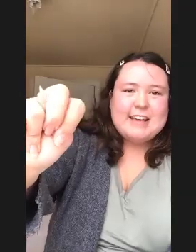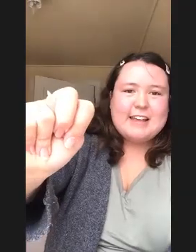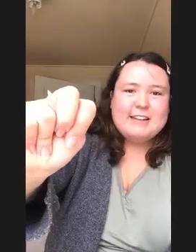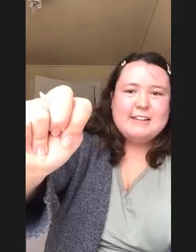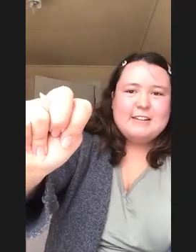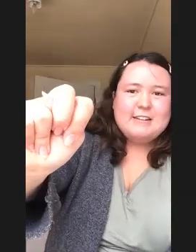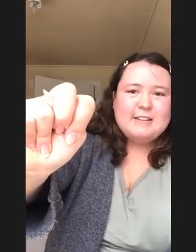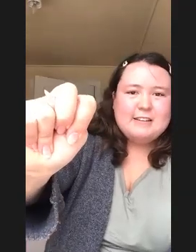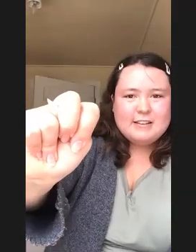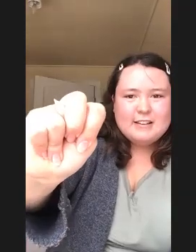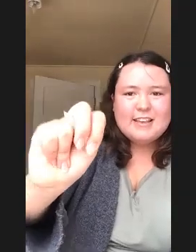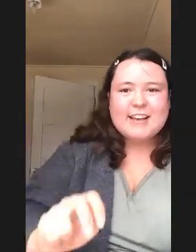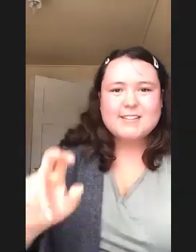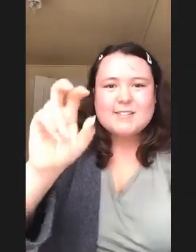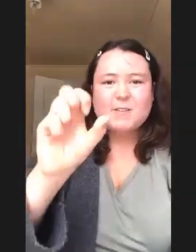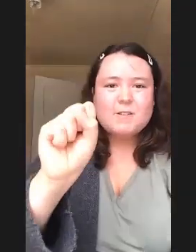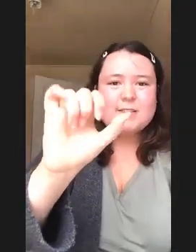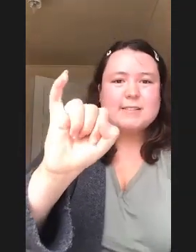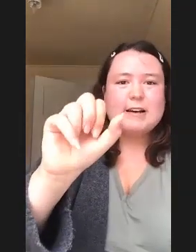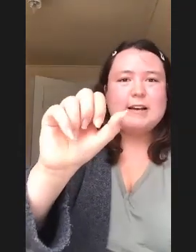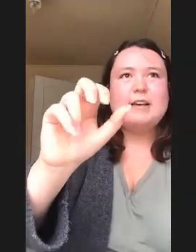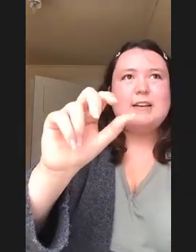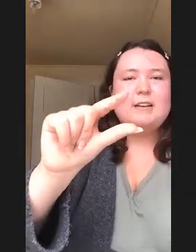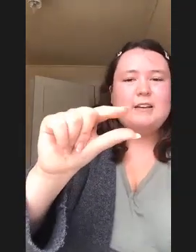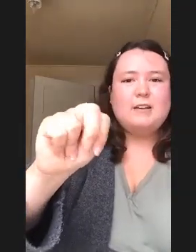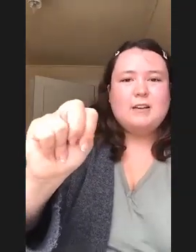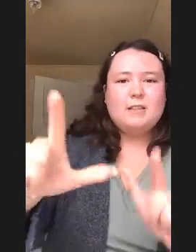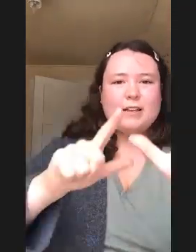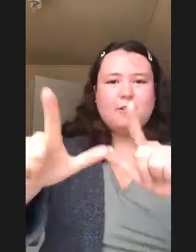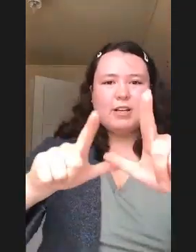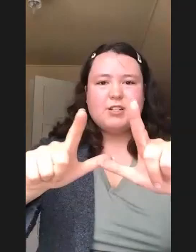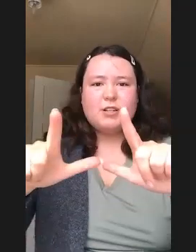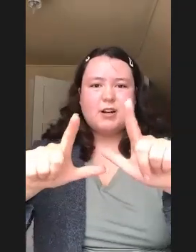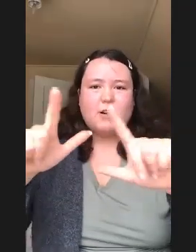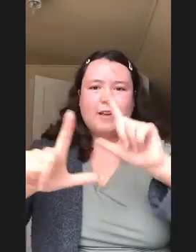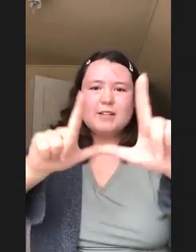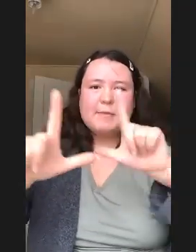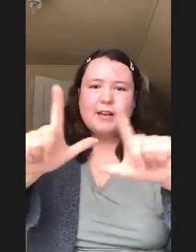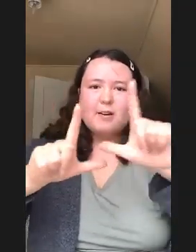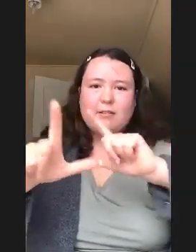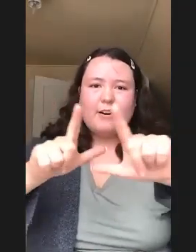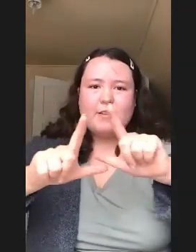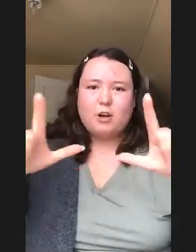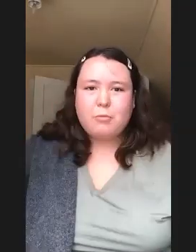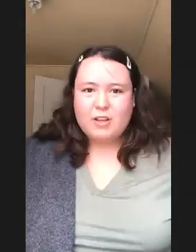S-I-G-N. Yeah, so sign language. You're like spinning it around and then you're pulling it